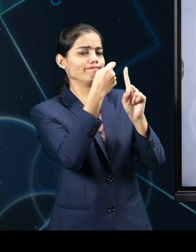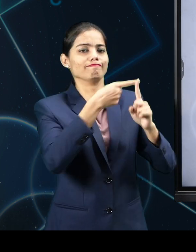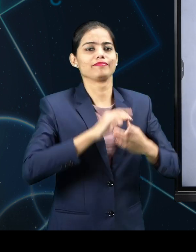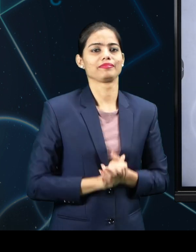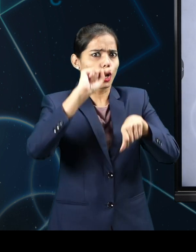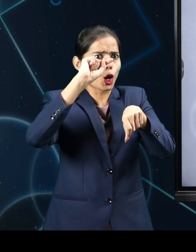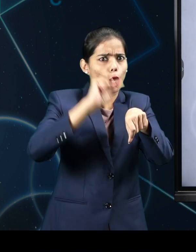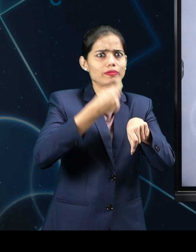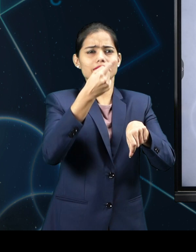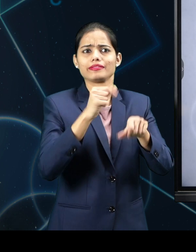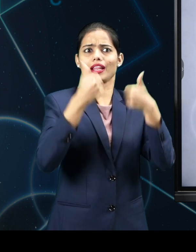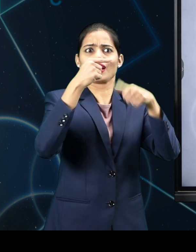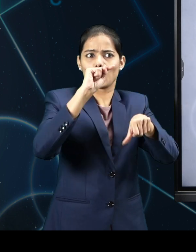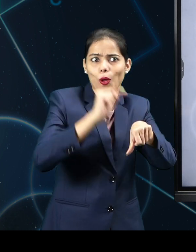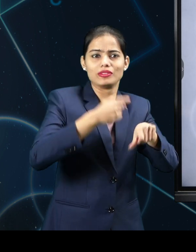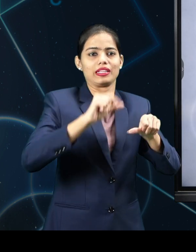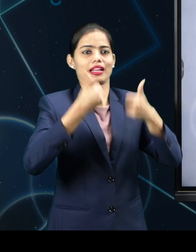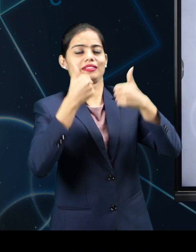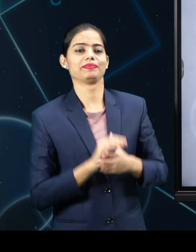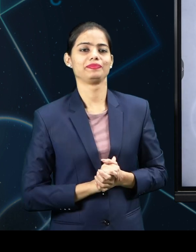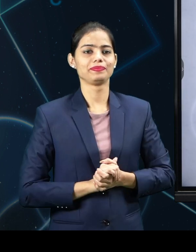outcomes, trials.